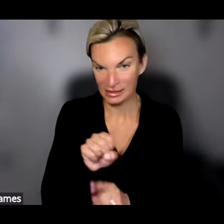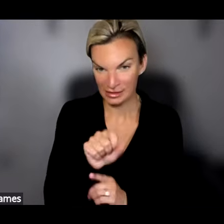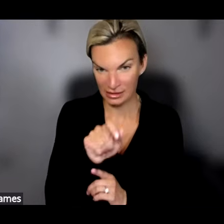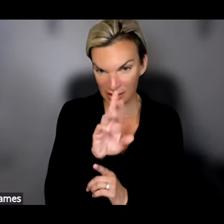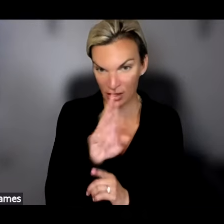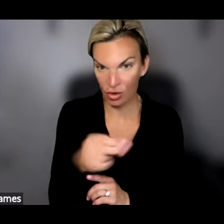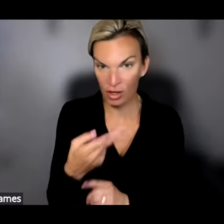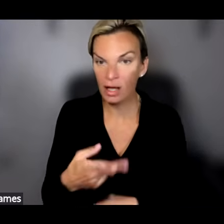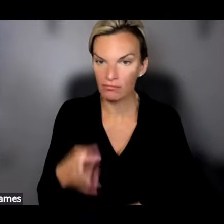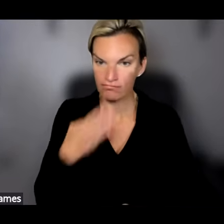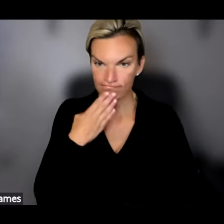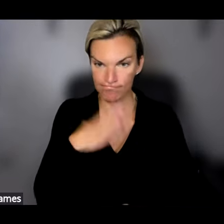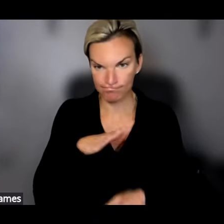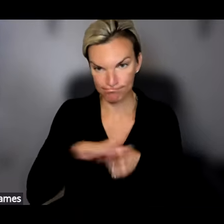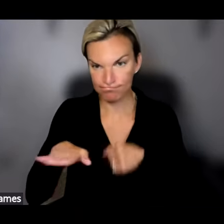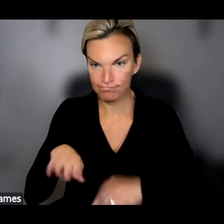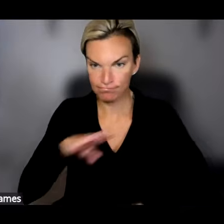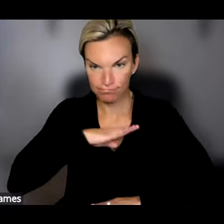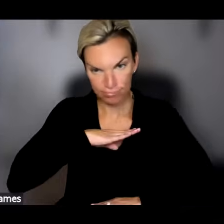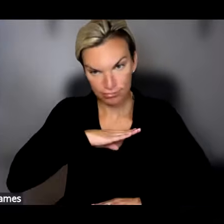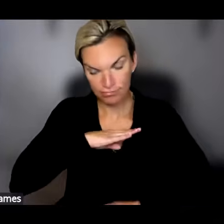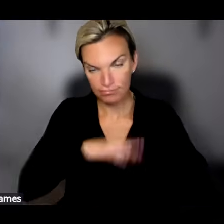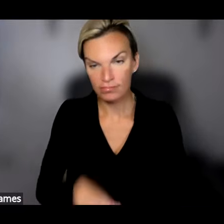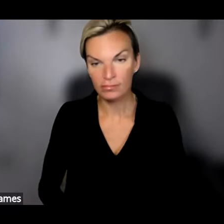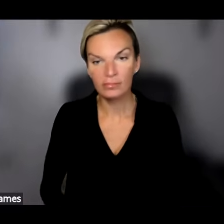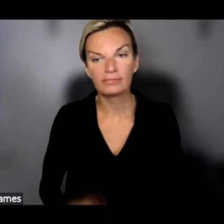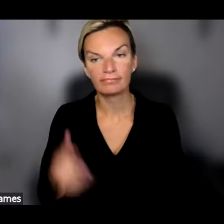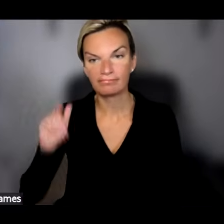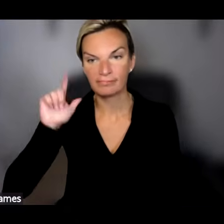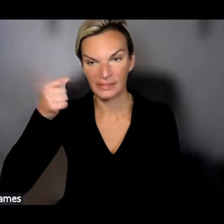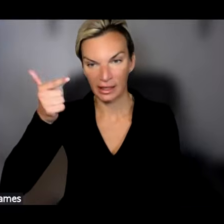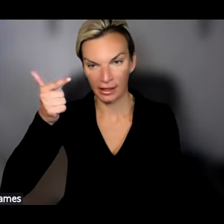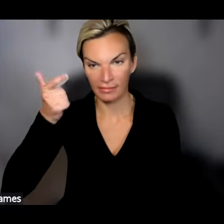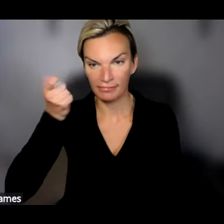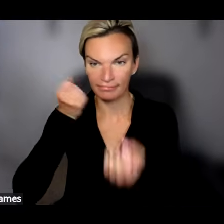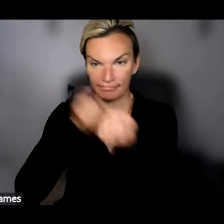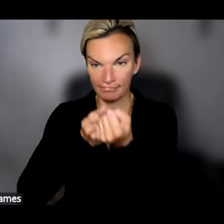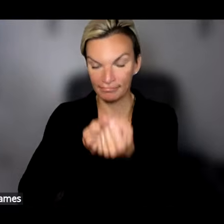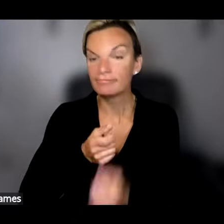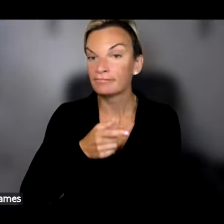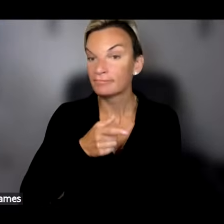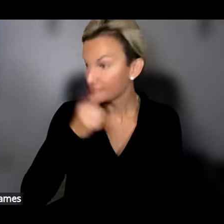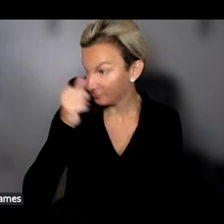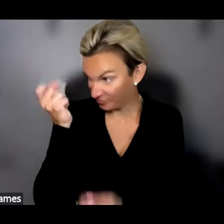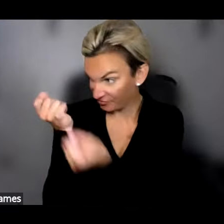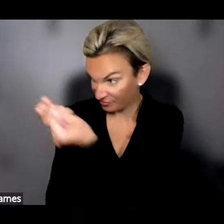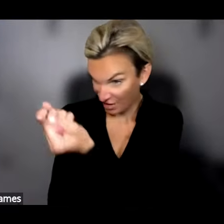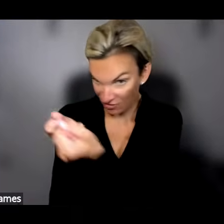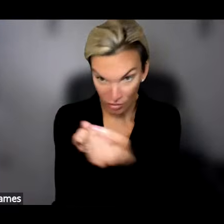sufficient. Second. And moved and seconded. All in favor? Aye.